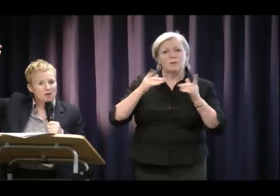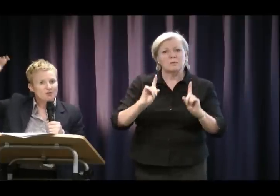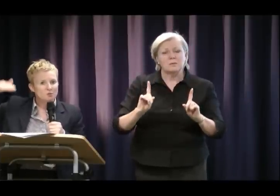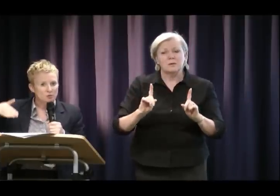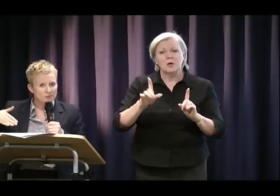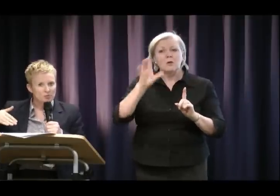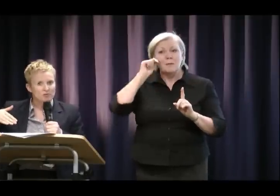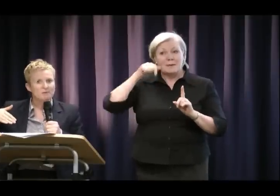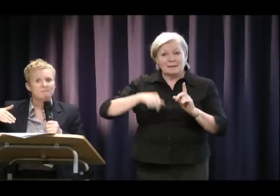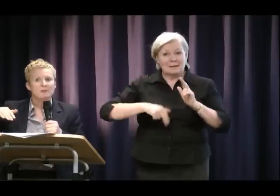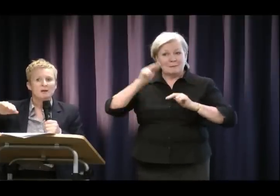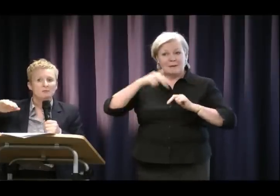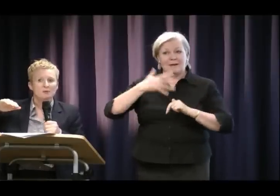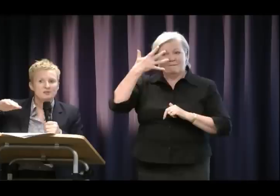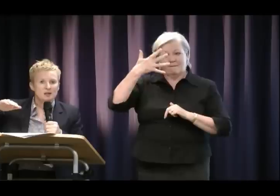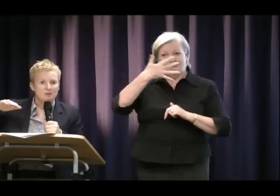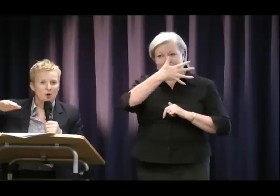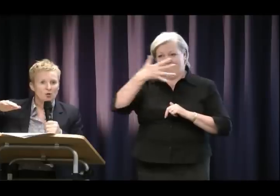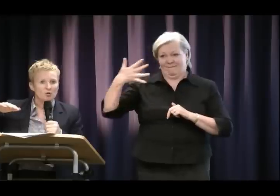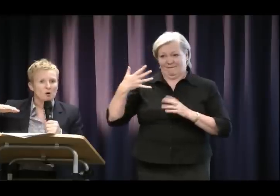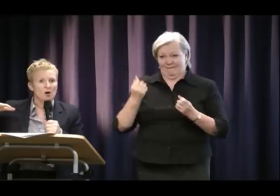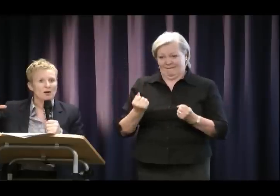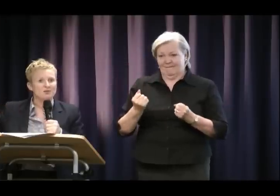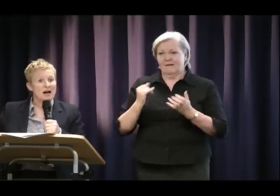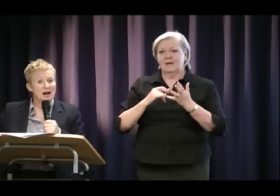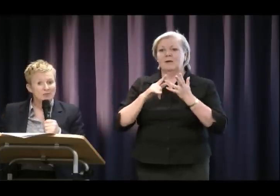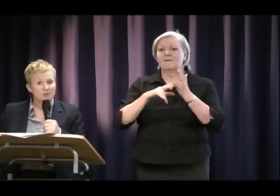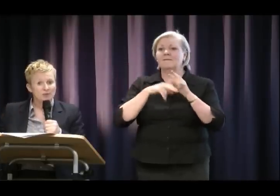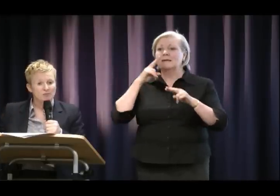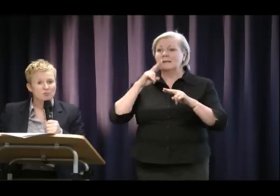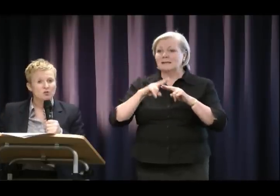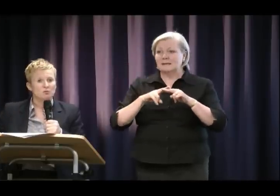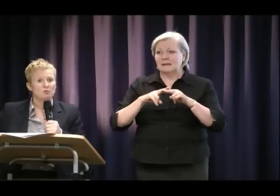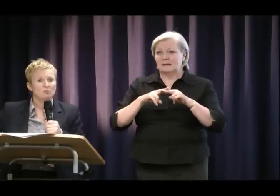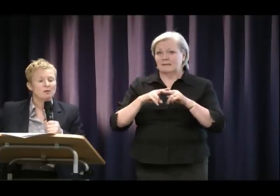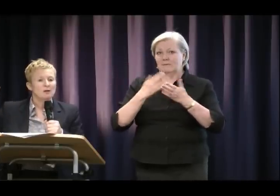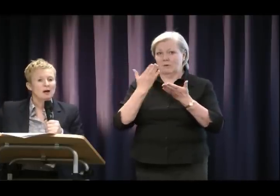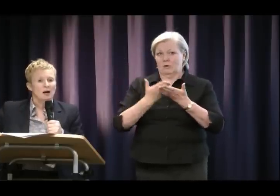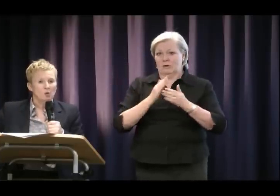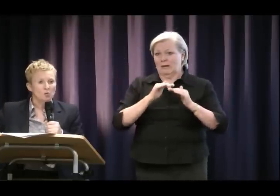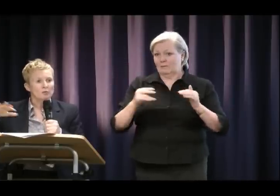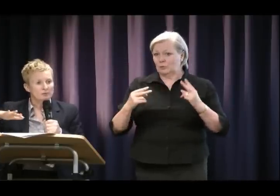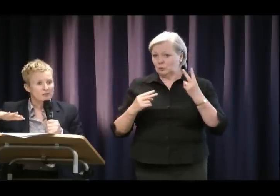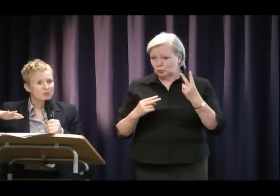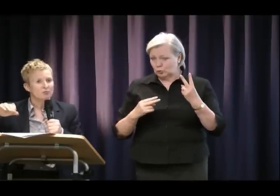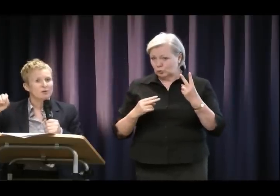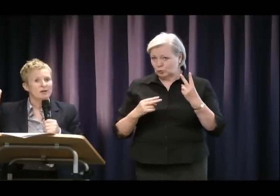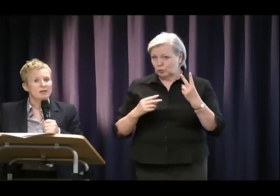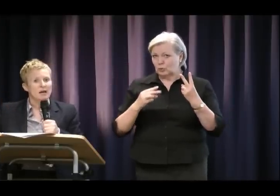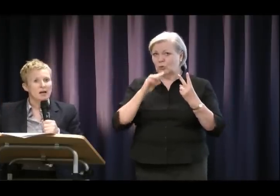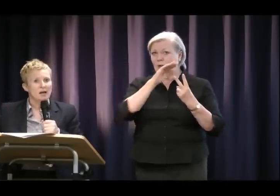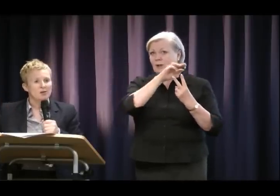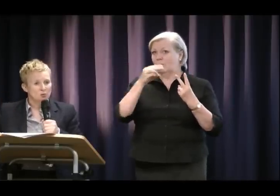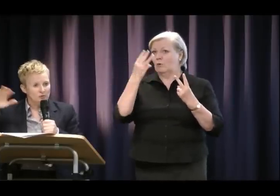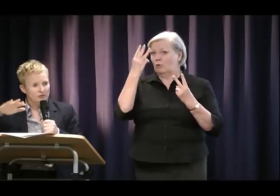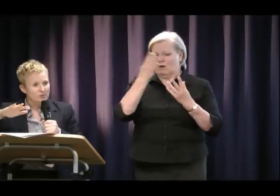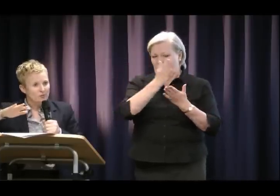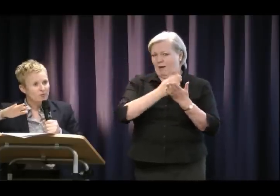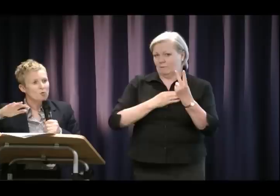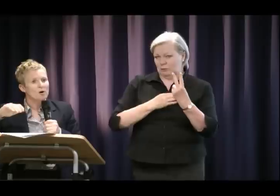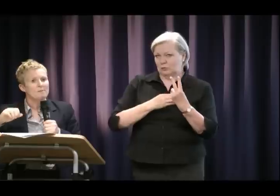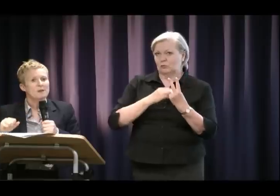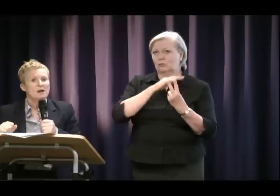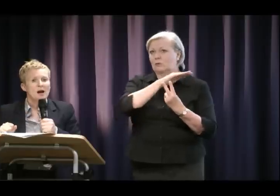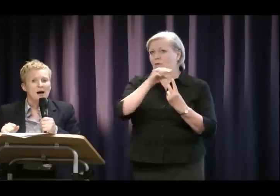is a 5-storey building. VicDef occupies half of level 2, all of level 3 and all of